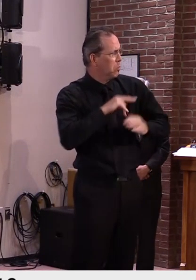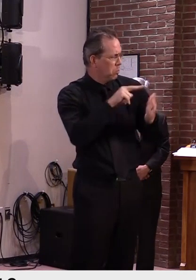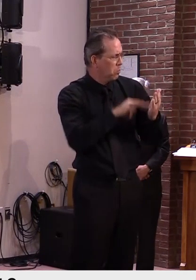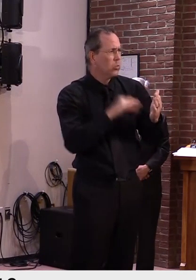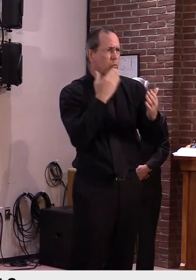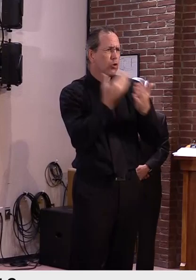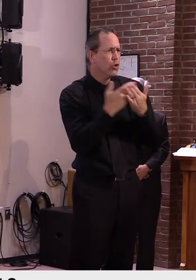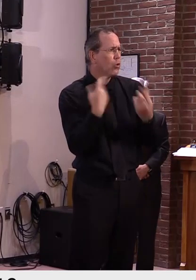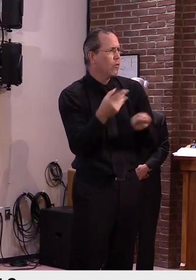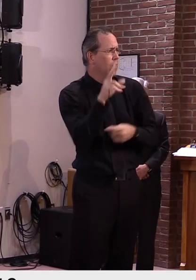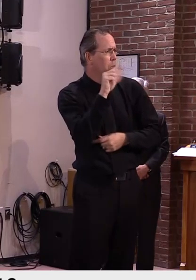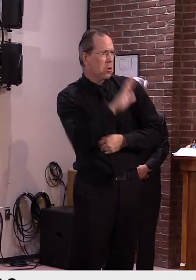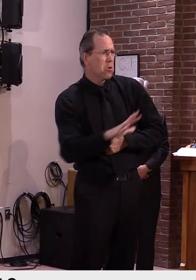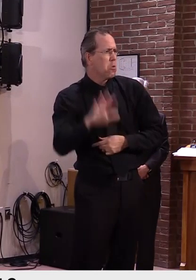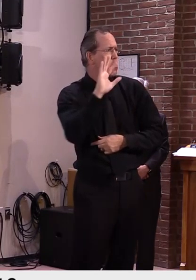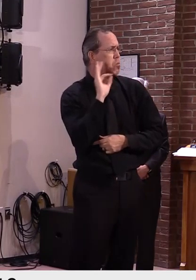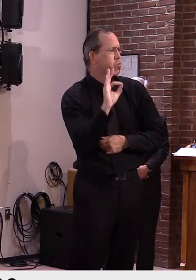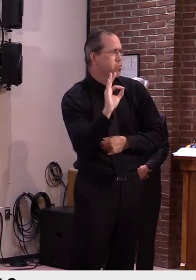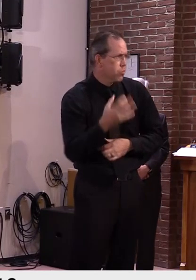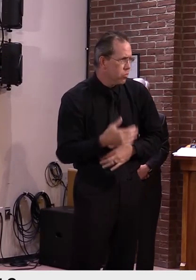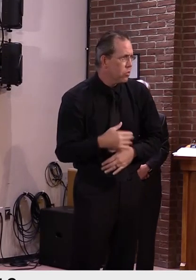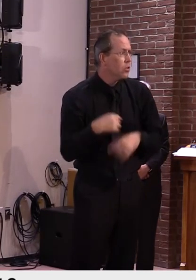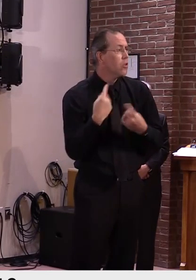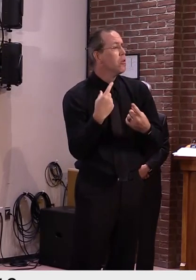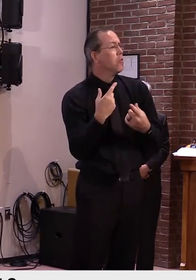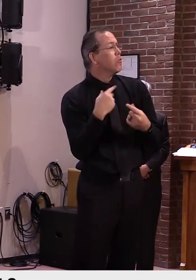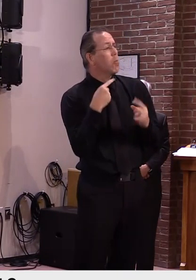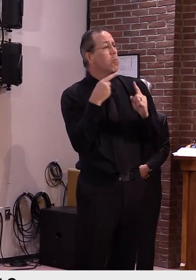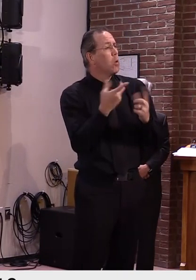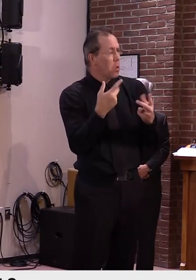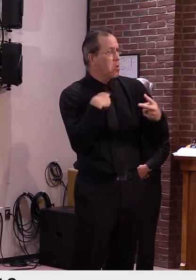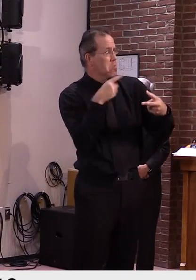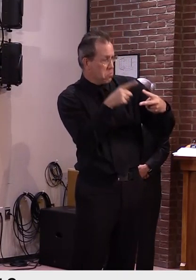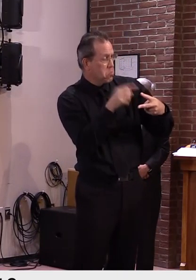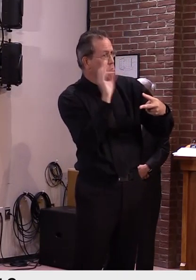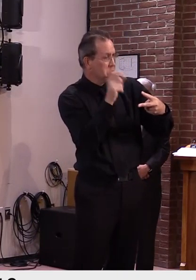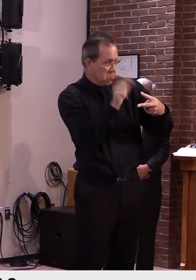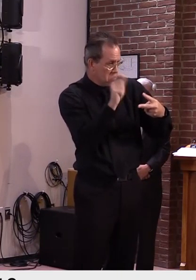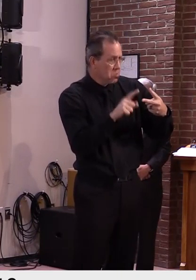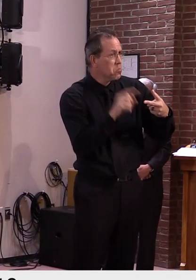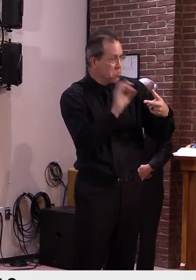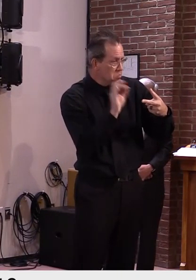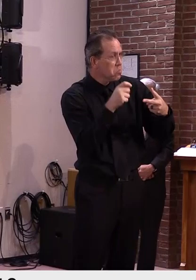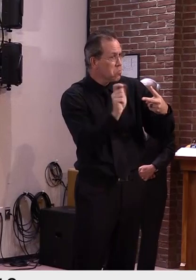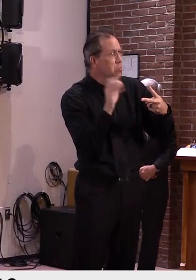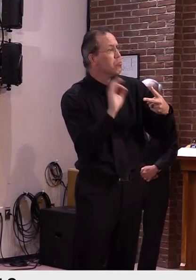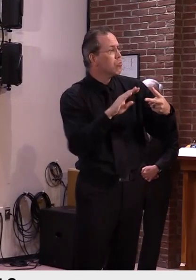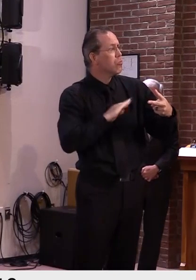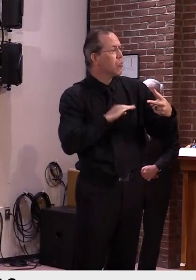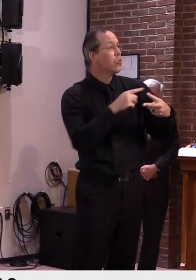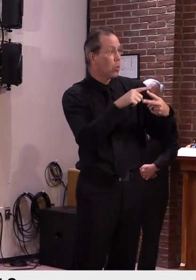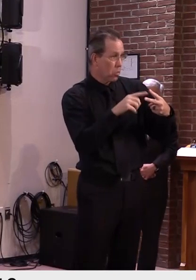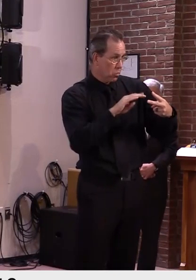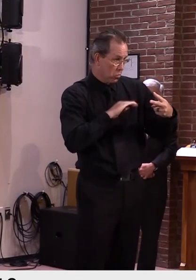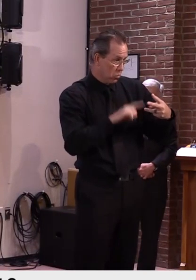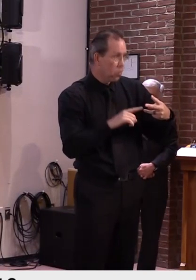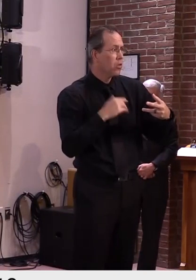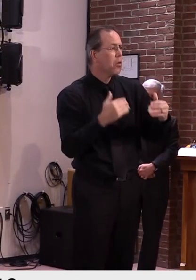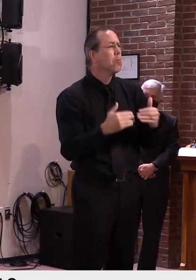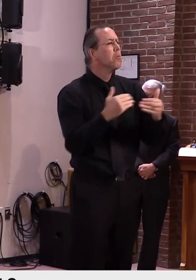Based on our review of these considerations, we are announcing all schools will be placed on step three effective September 26th, which is